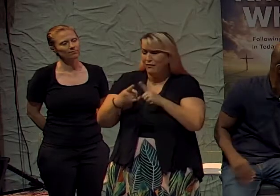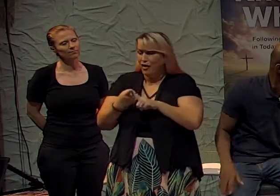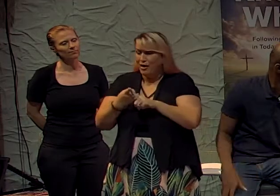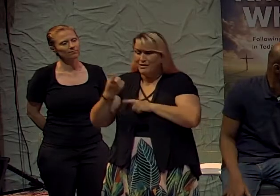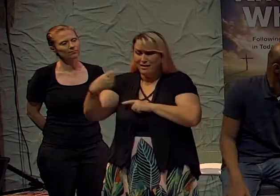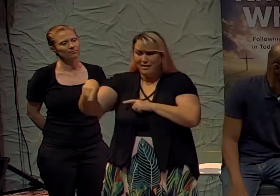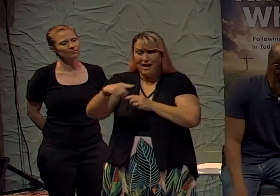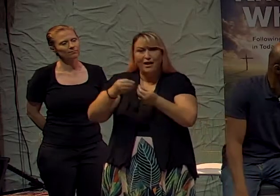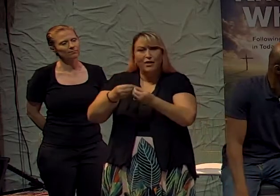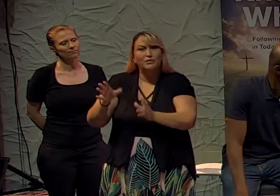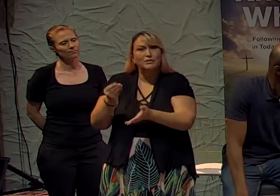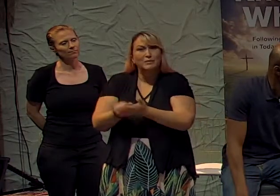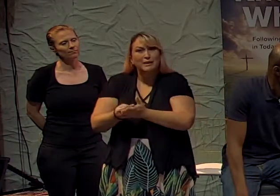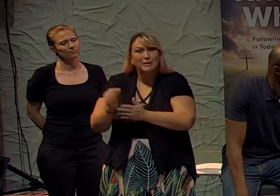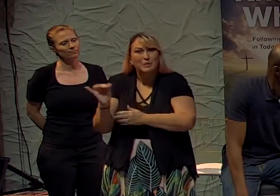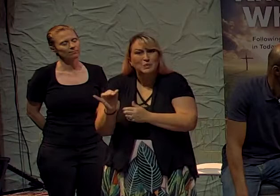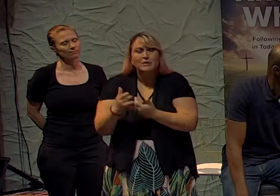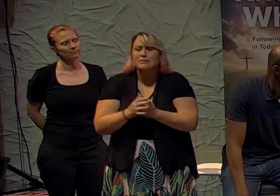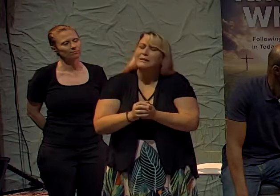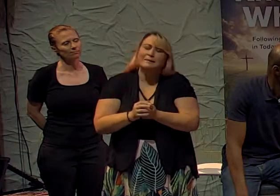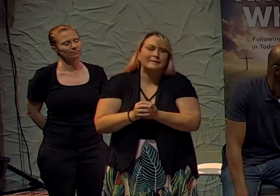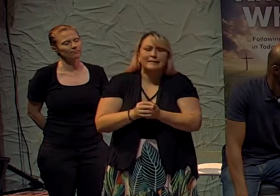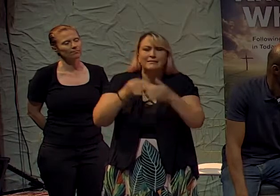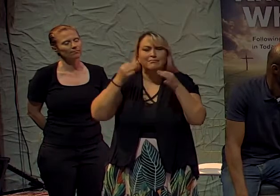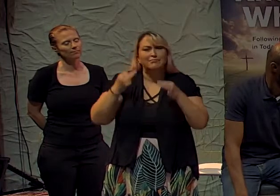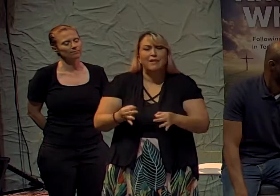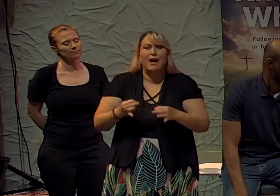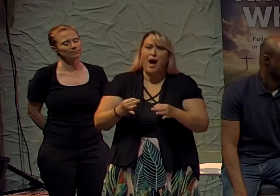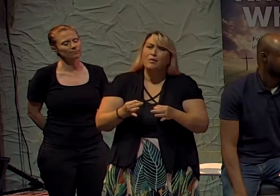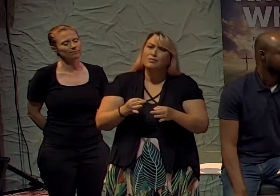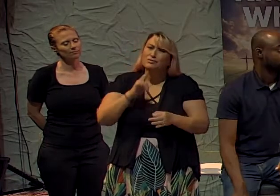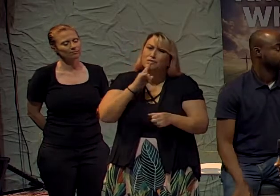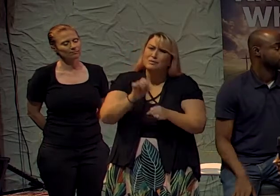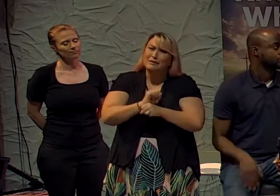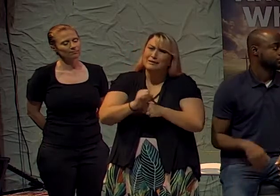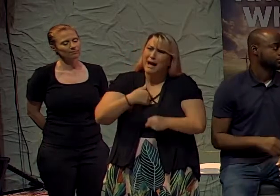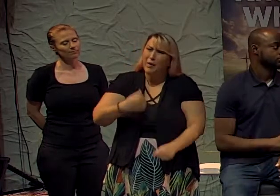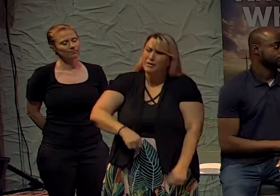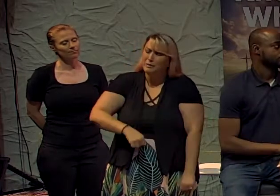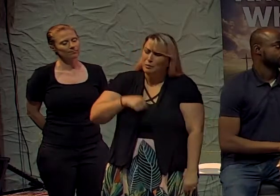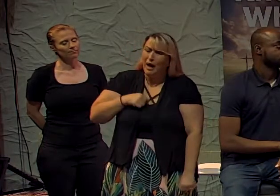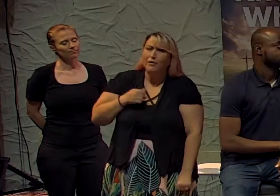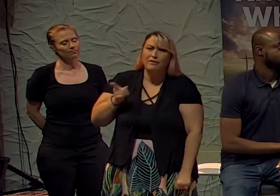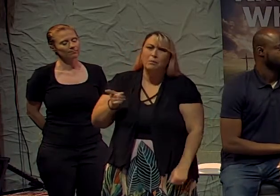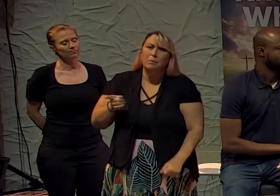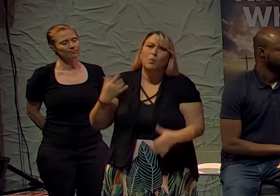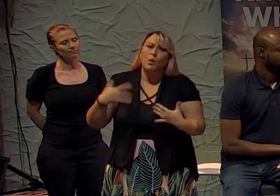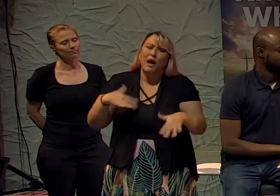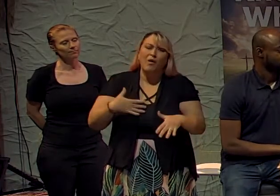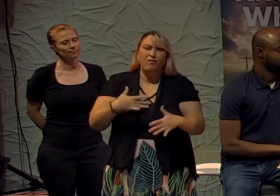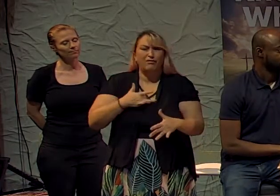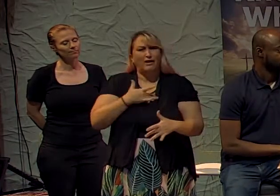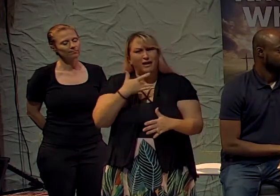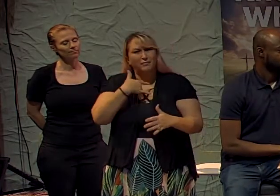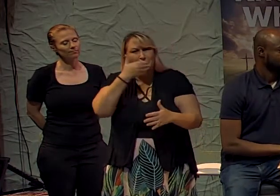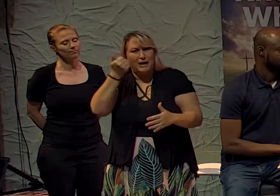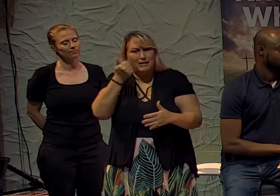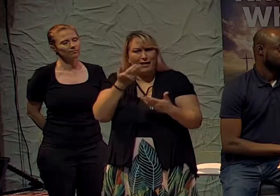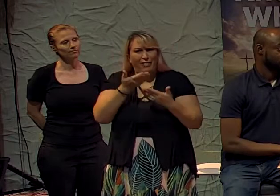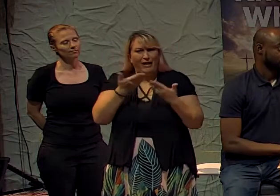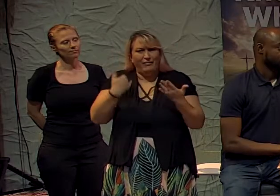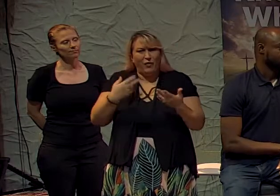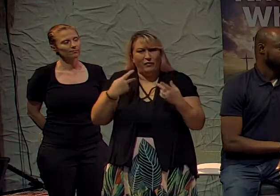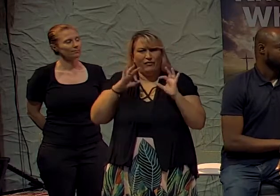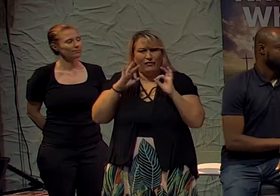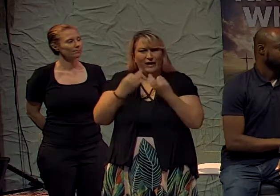too. But he made that decision. I was so proud of him because I thought it was the best thing for our family. And